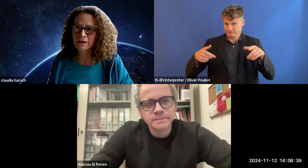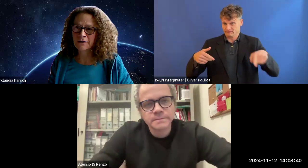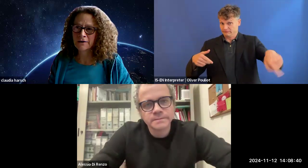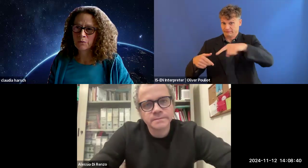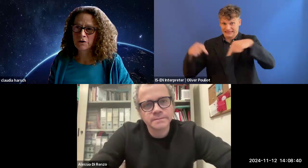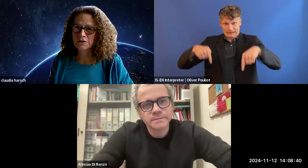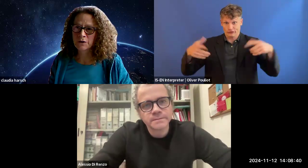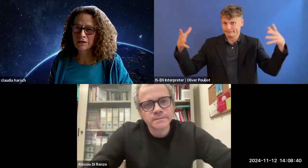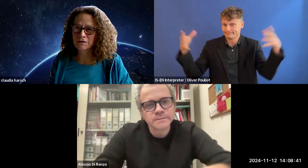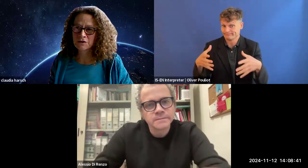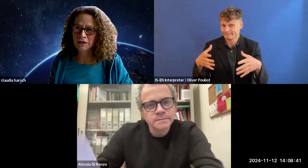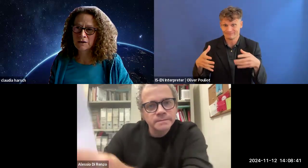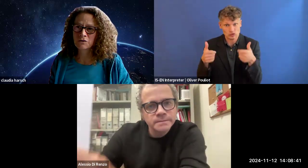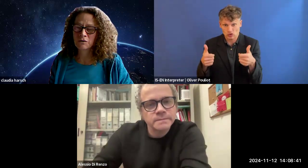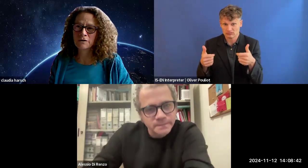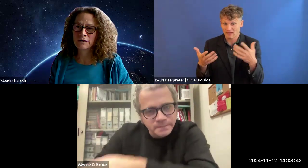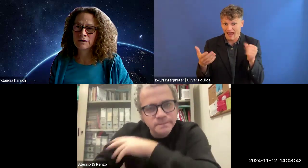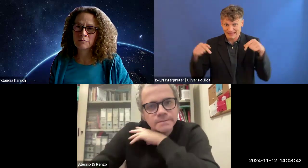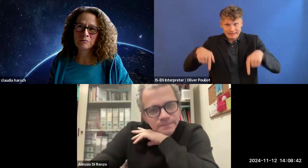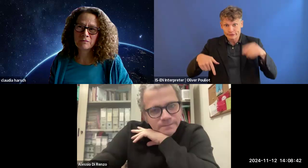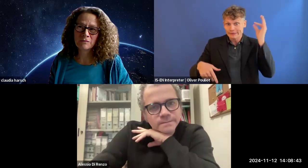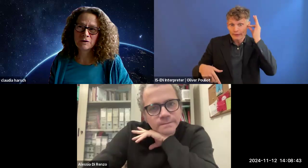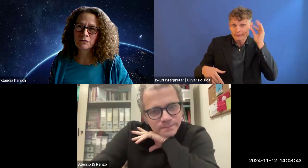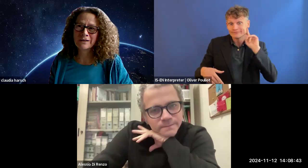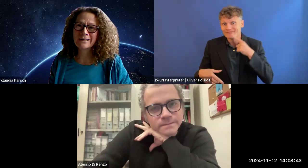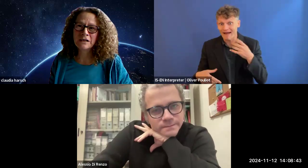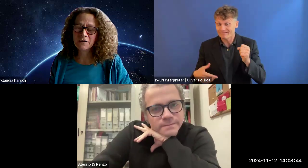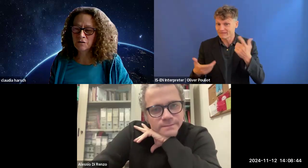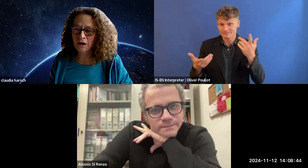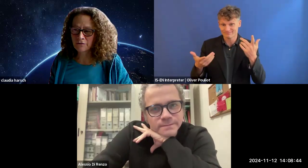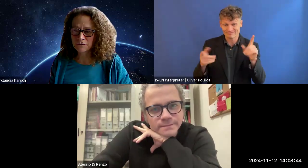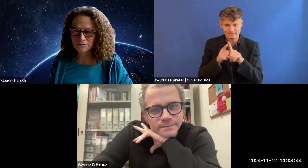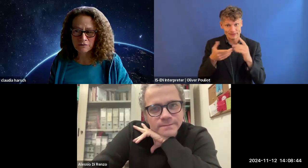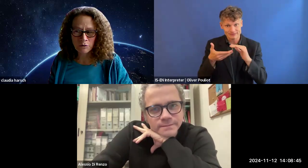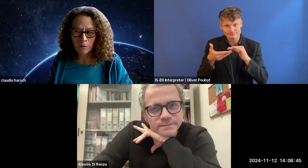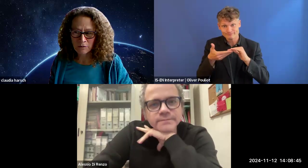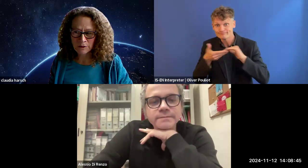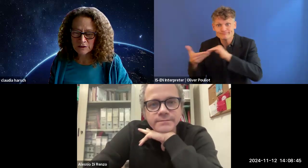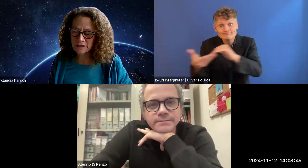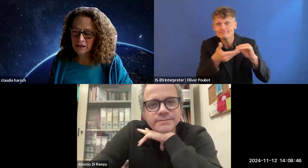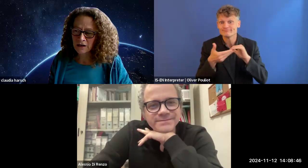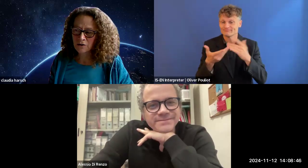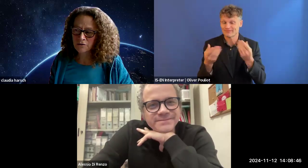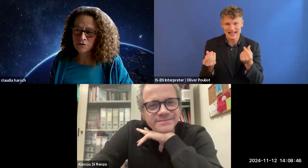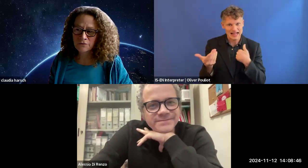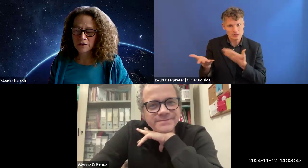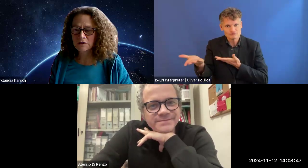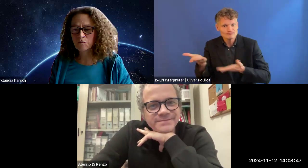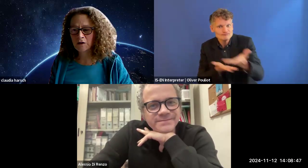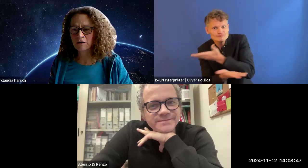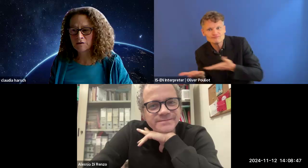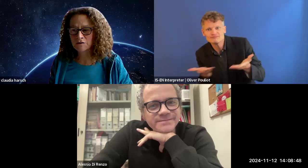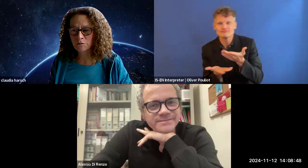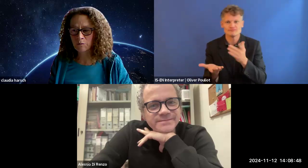collaboration because you can exchange on different needs you have, different requirements, and also